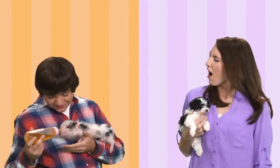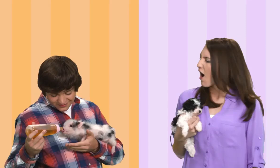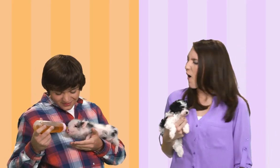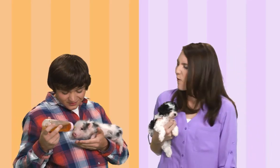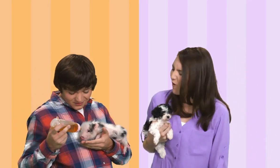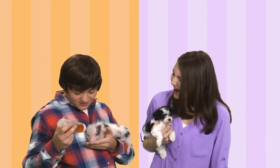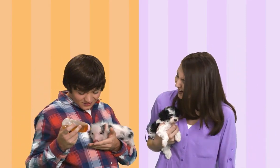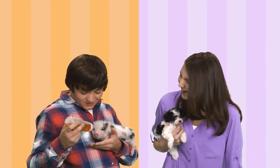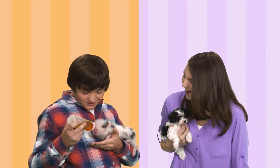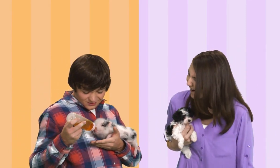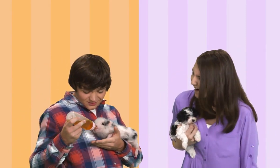Cute.